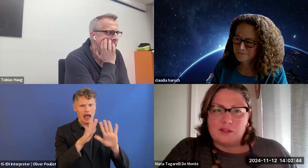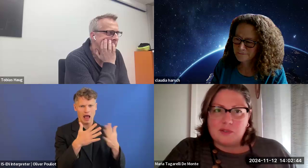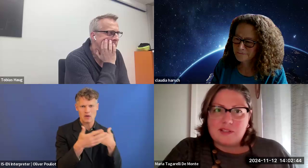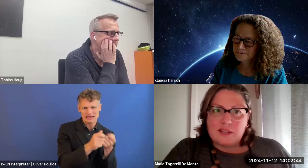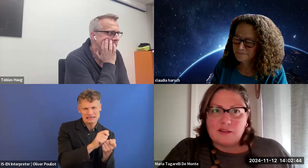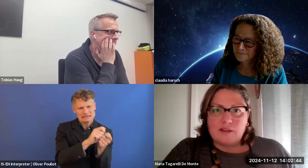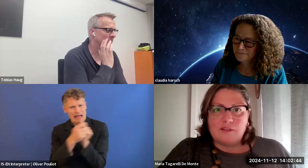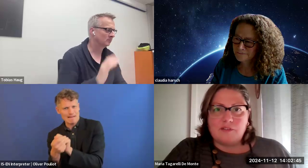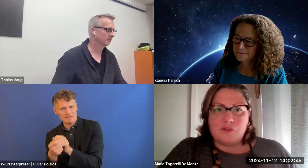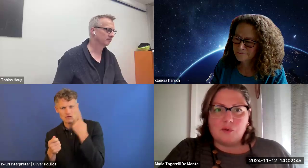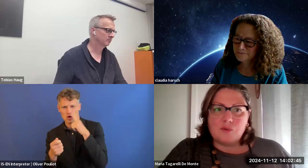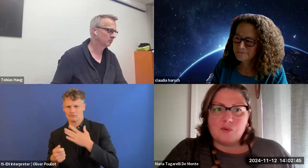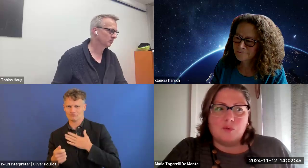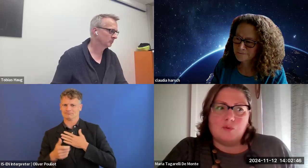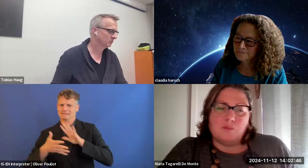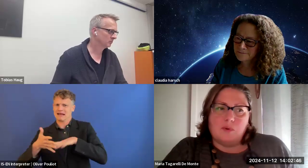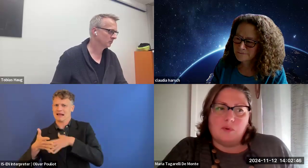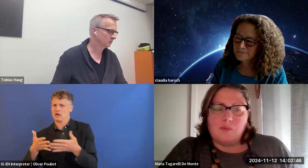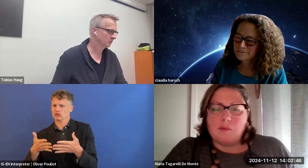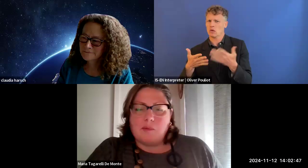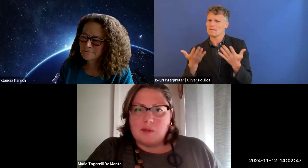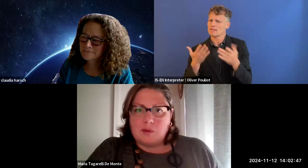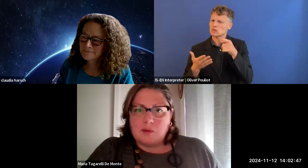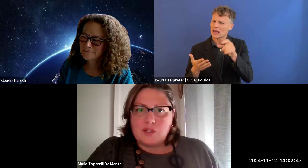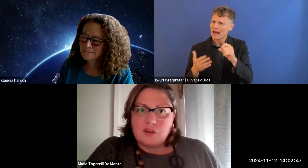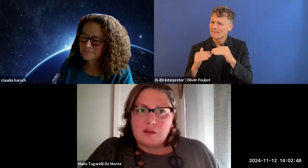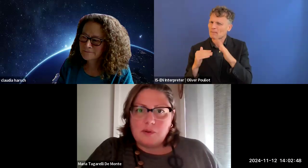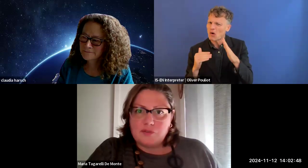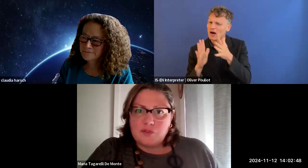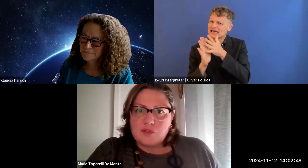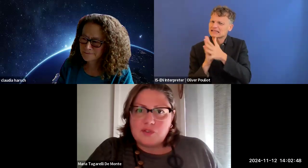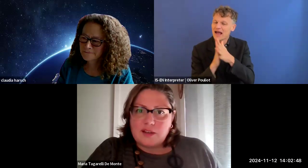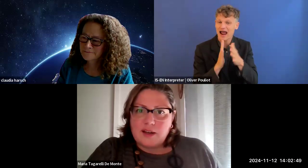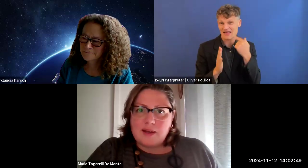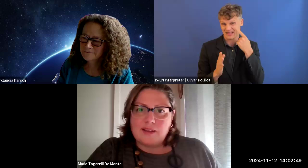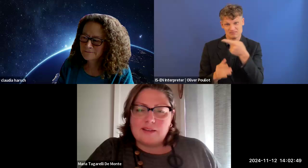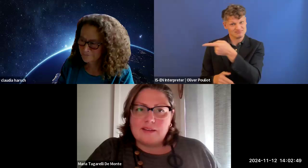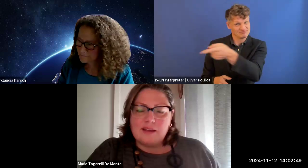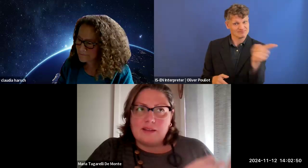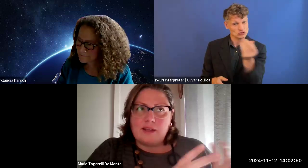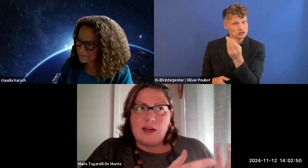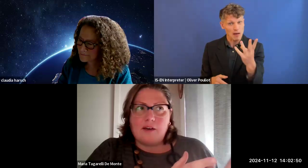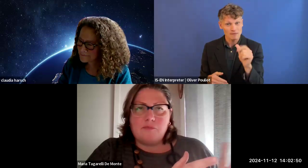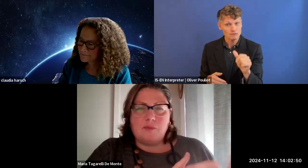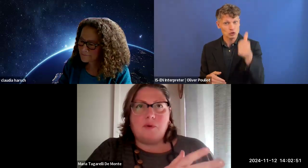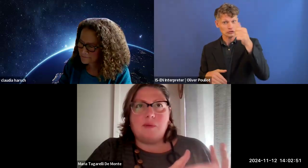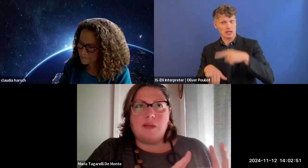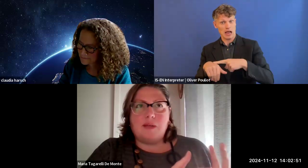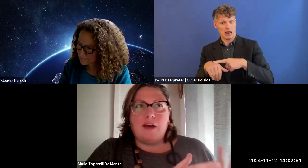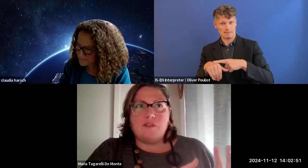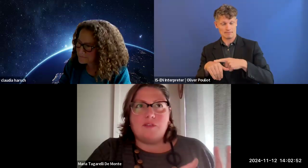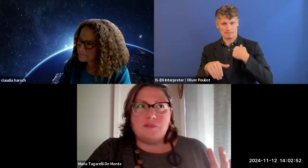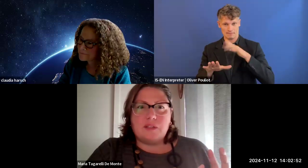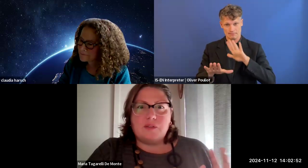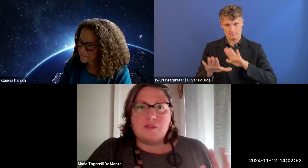think it would be interesting for those who are probably working on this topic for the first time, and they